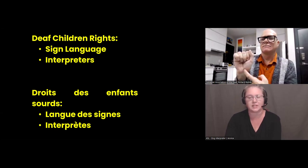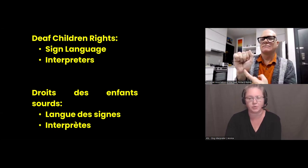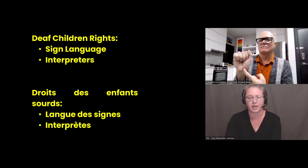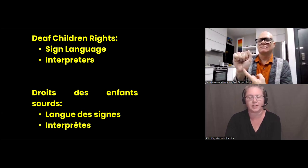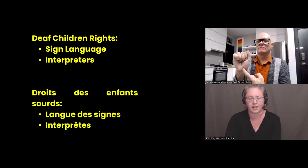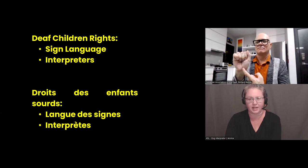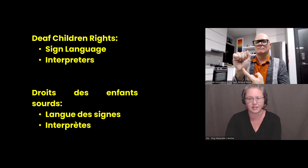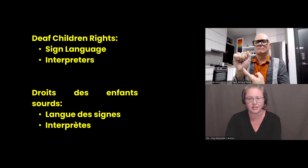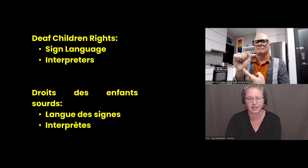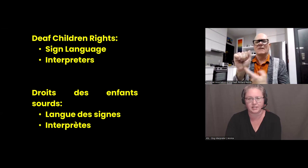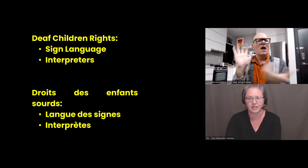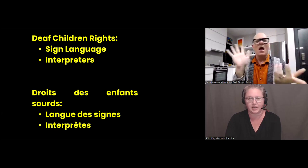Accessible Canada Act, the ACA.